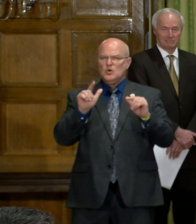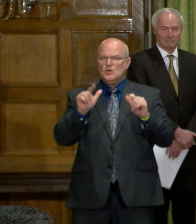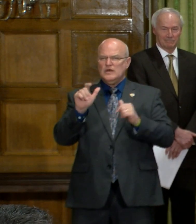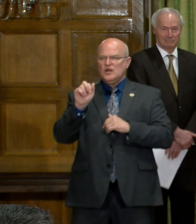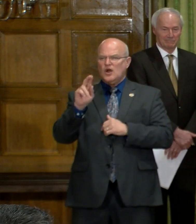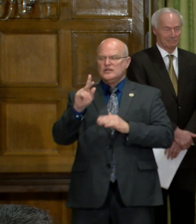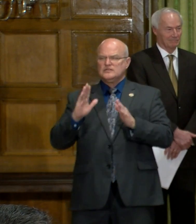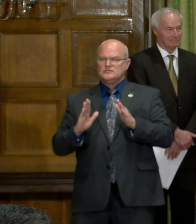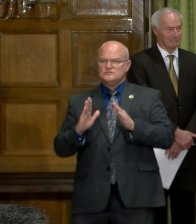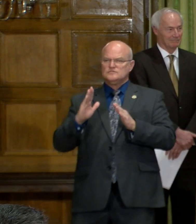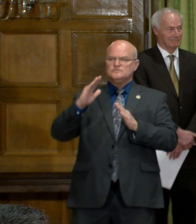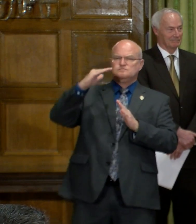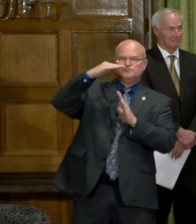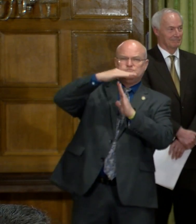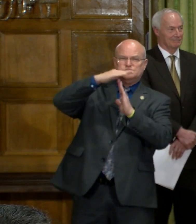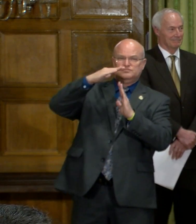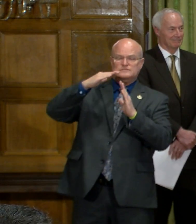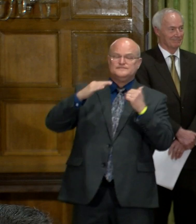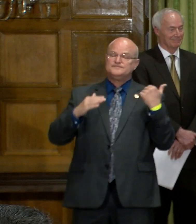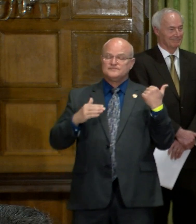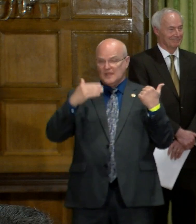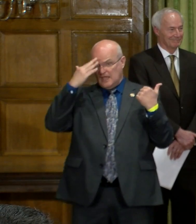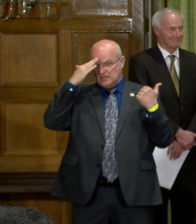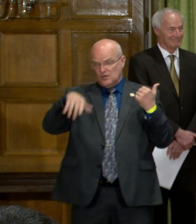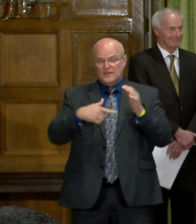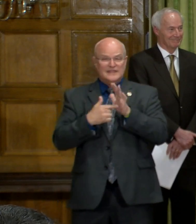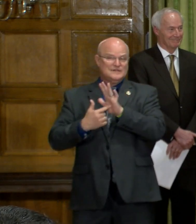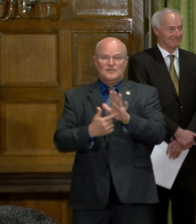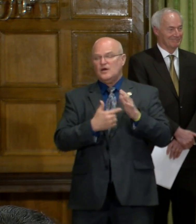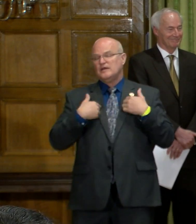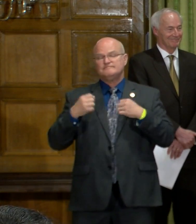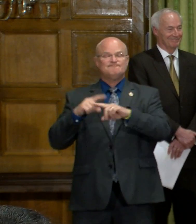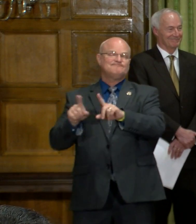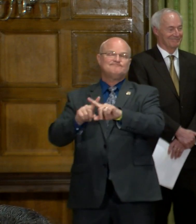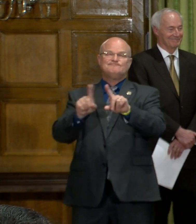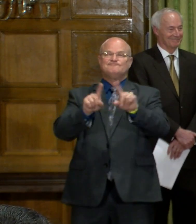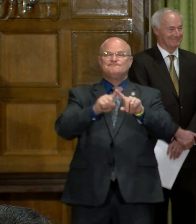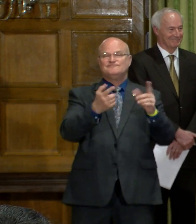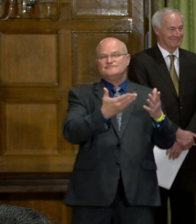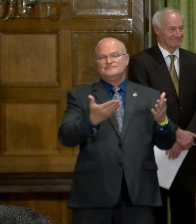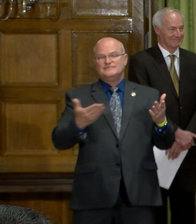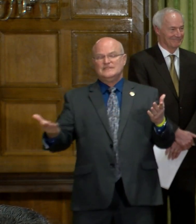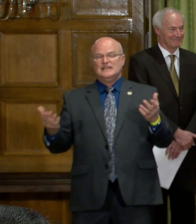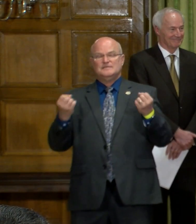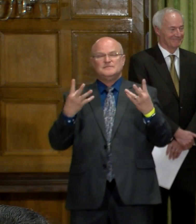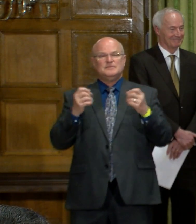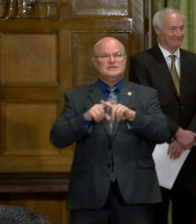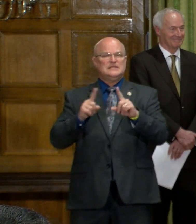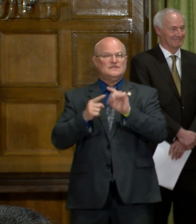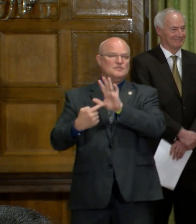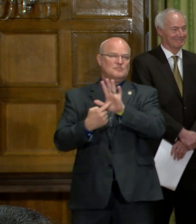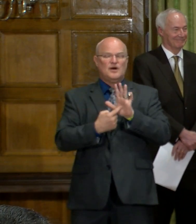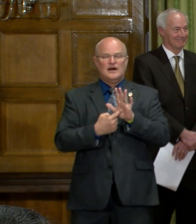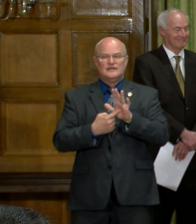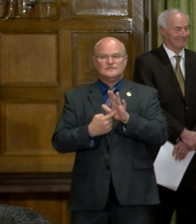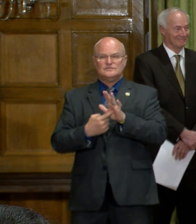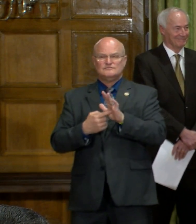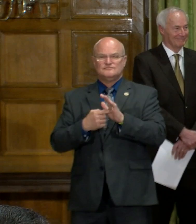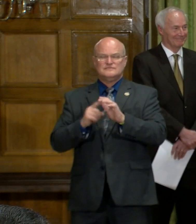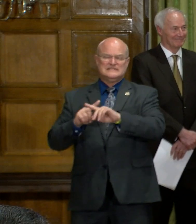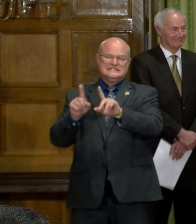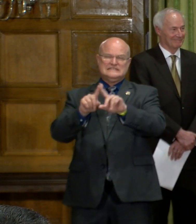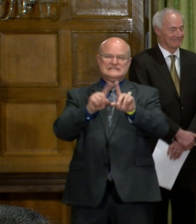should be peaking? Well, as you know, with these models, we've got a lot of different things, a lot of different models saying a lot of different